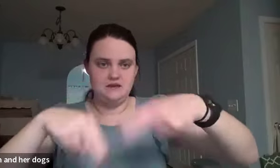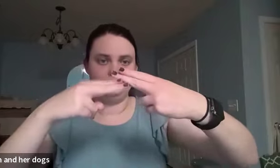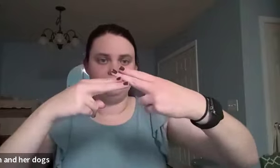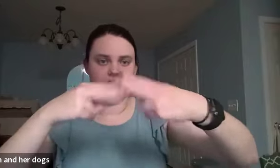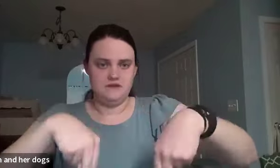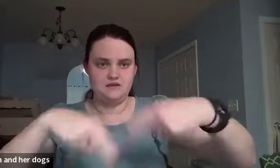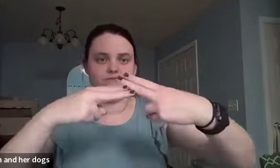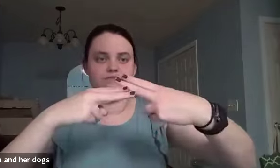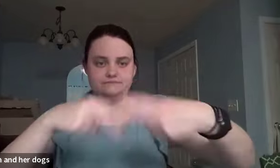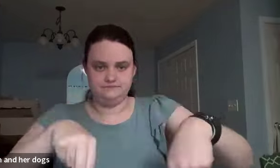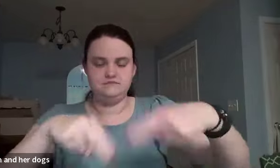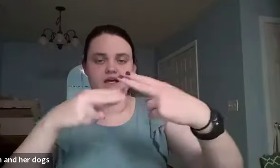Egg. Egg. Egg.